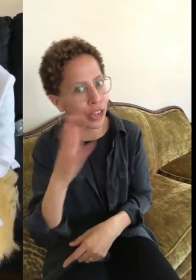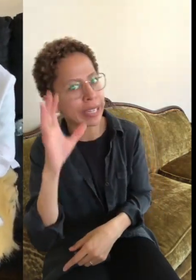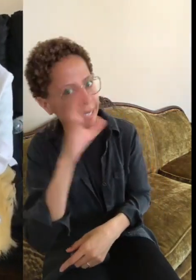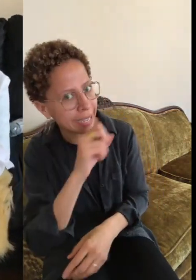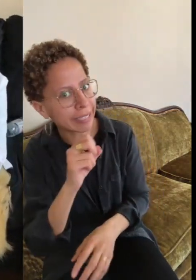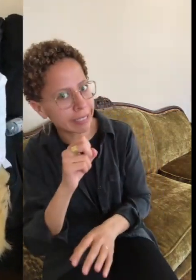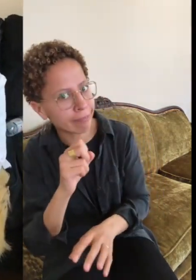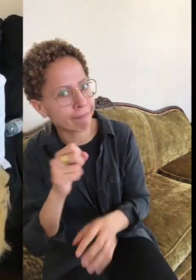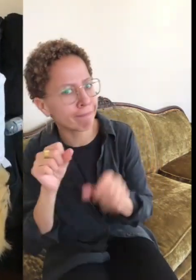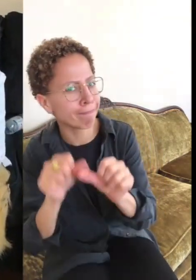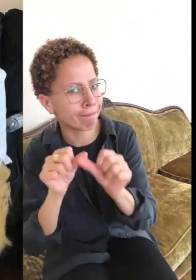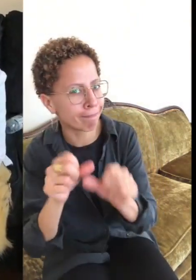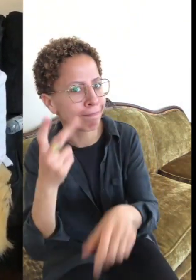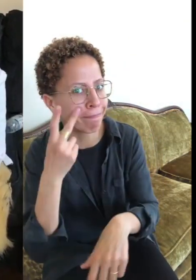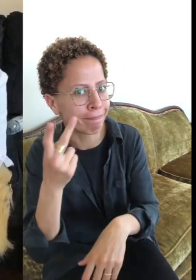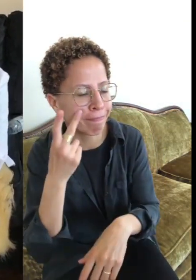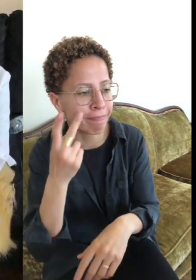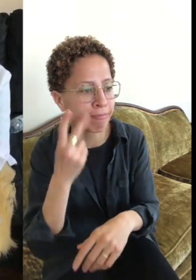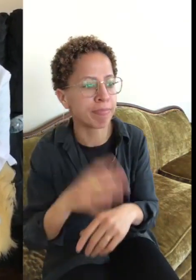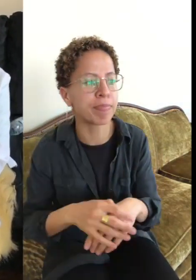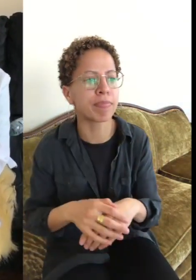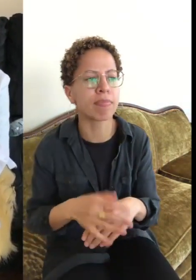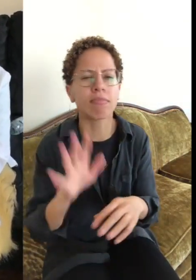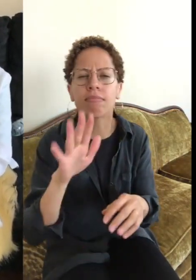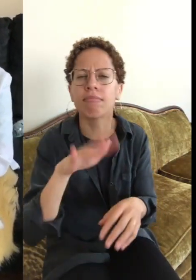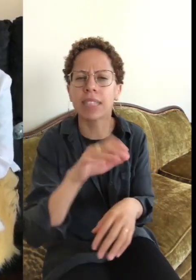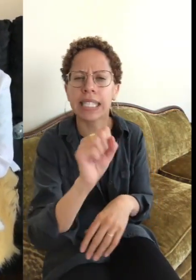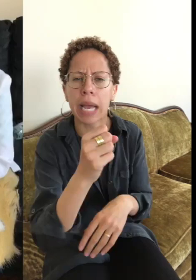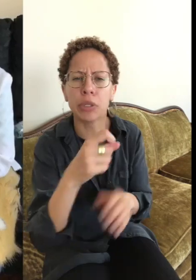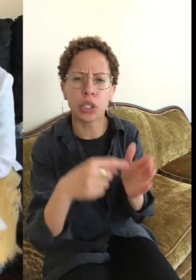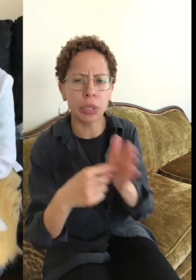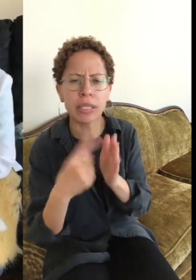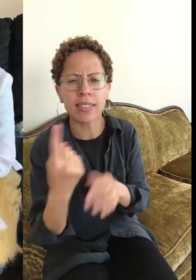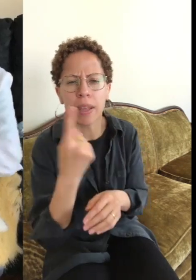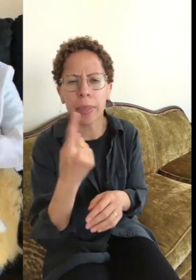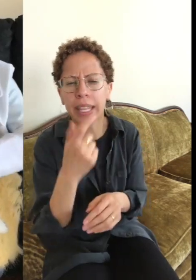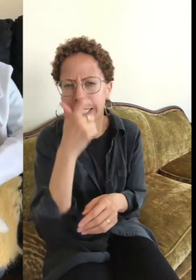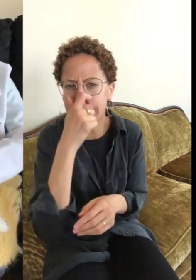something interesting about the polar bear fur underneath?